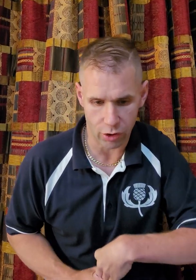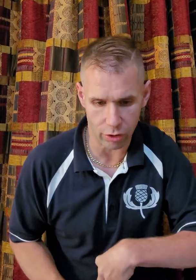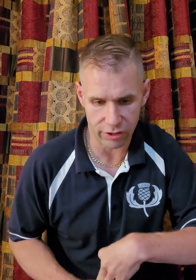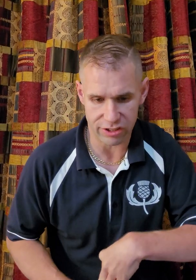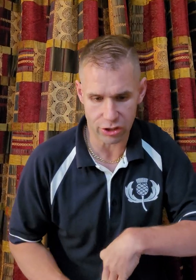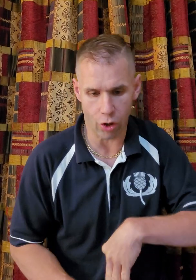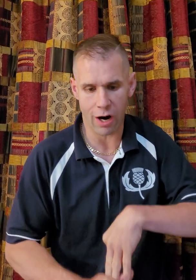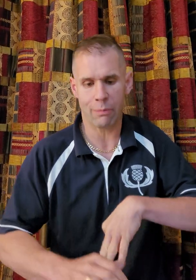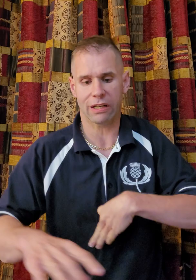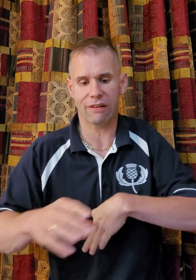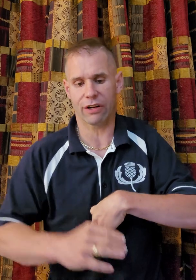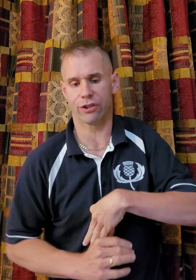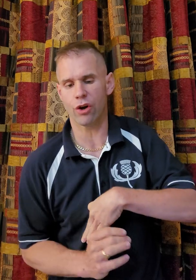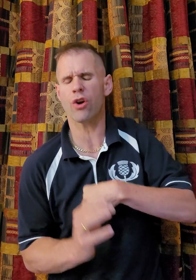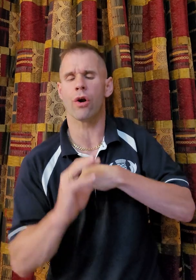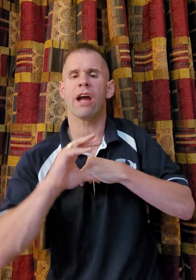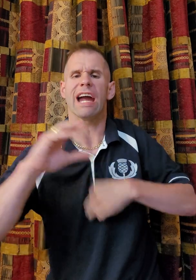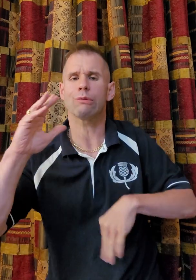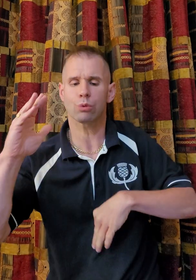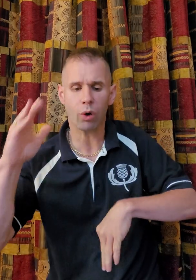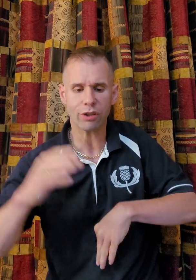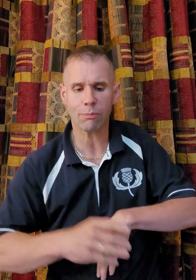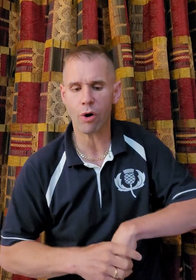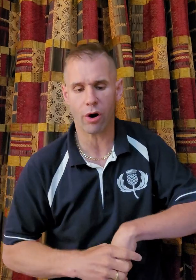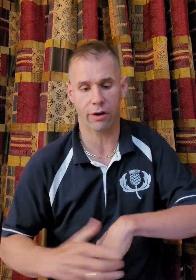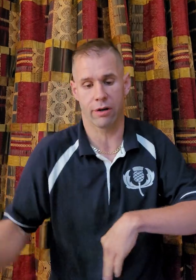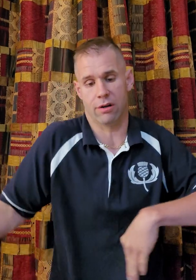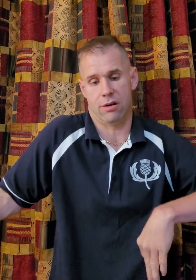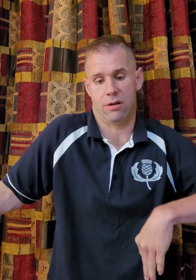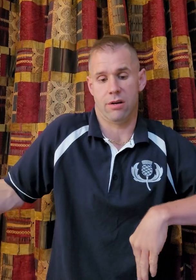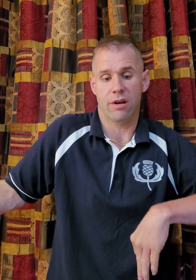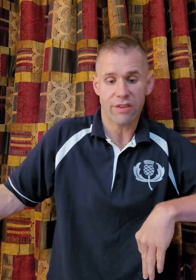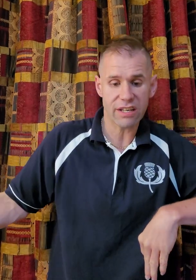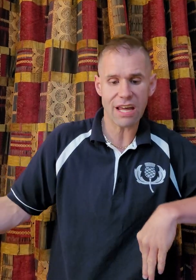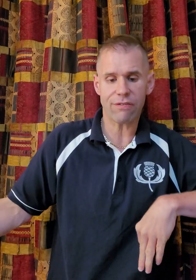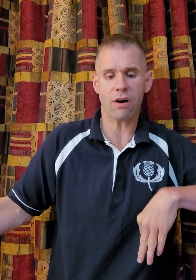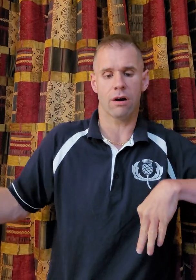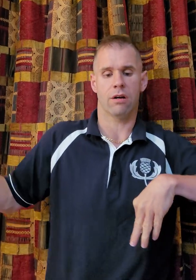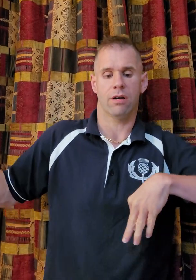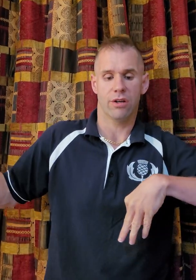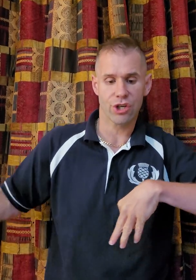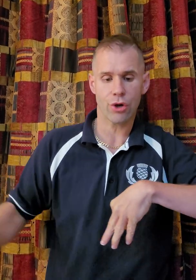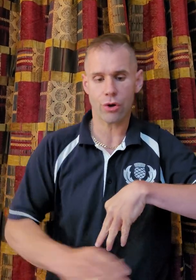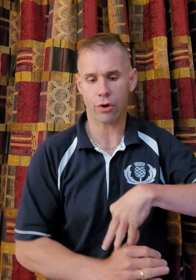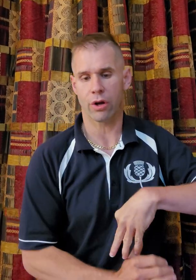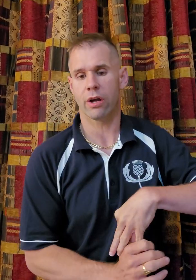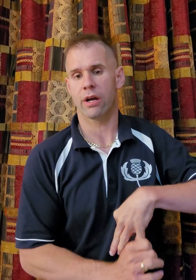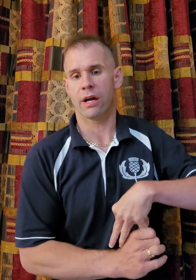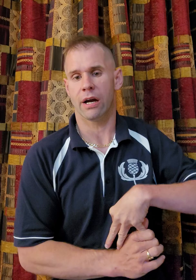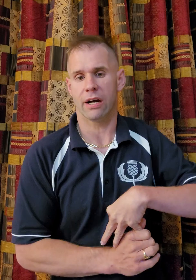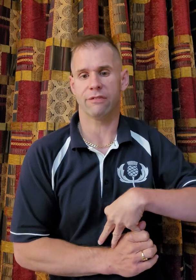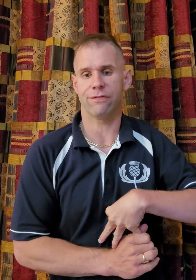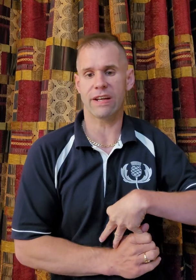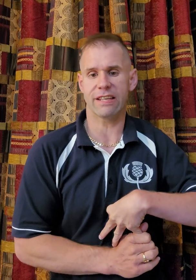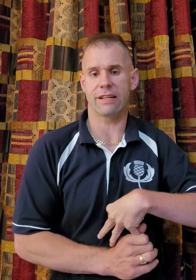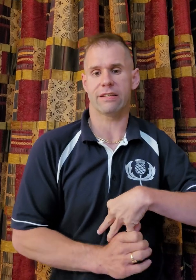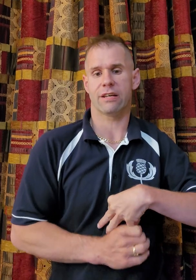Got the storm, clever do. It was waterborne. They never knew. And fit it,